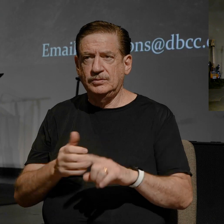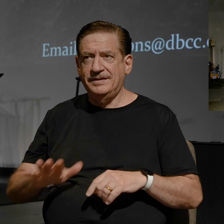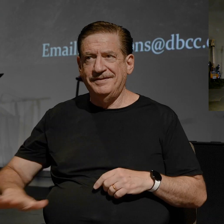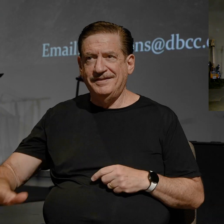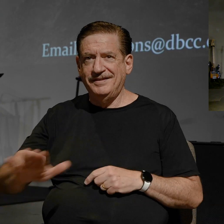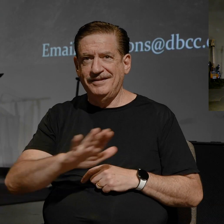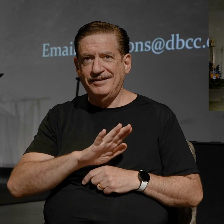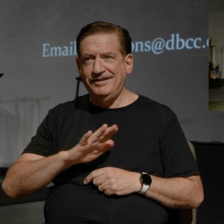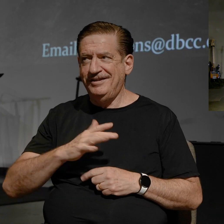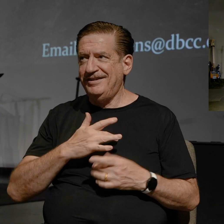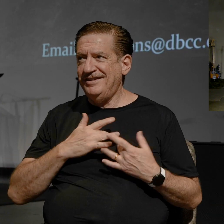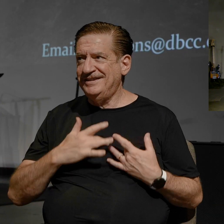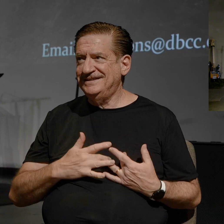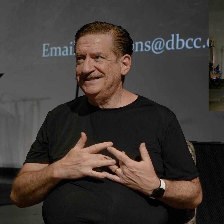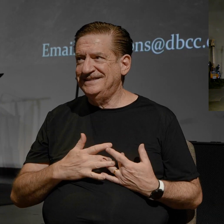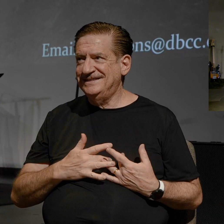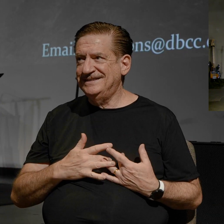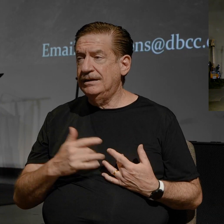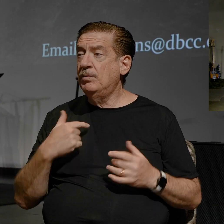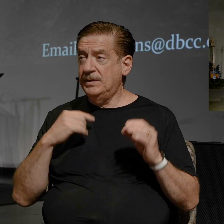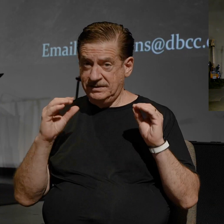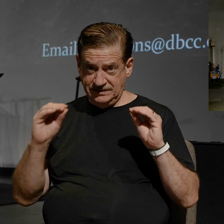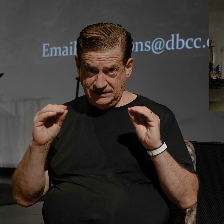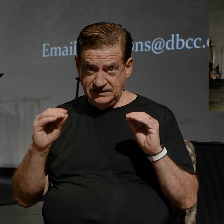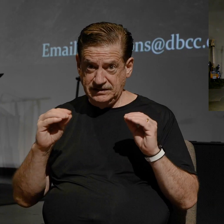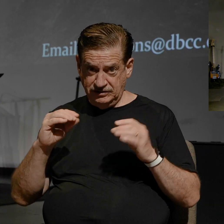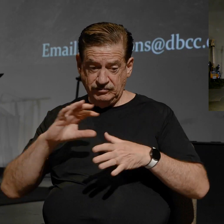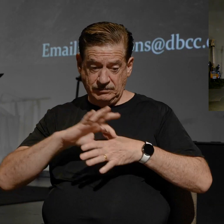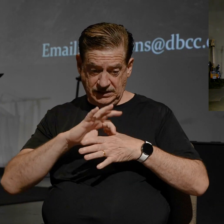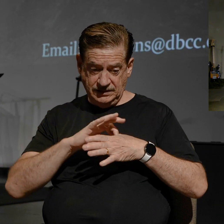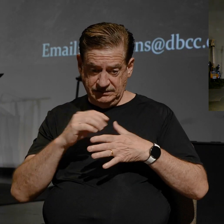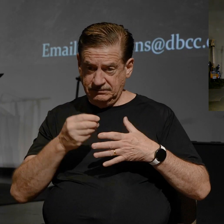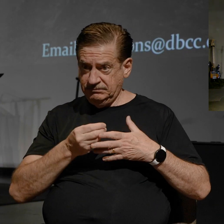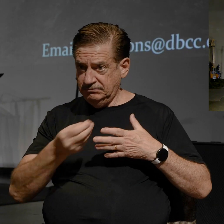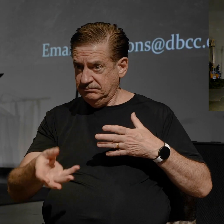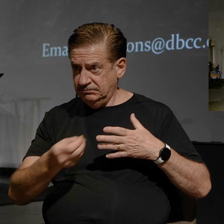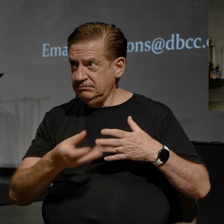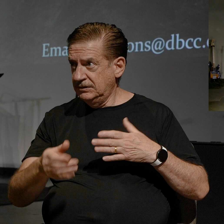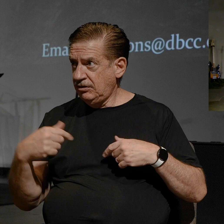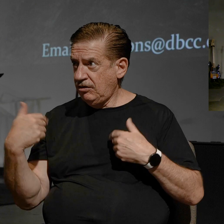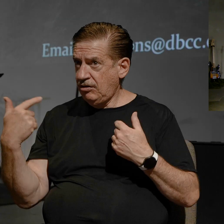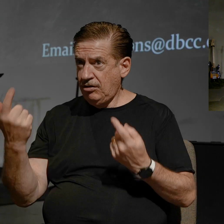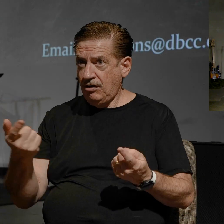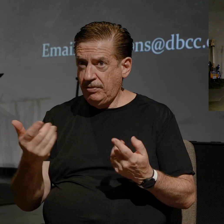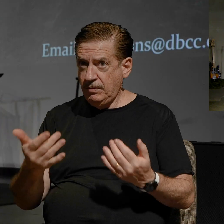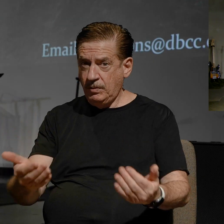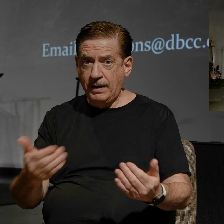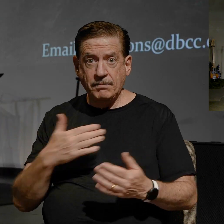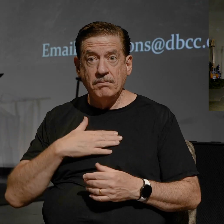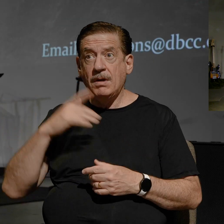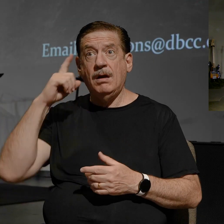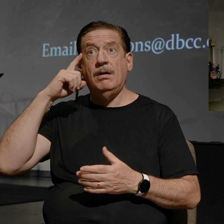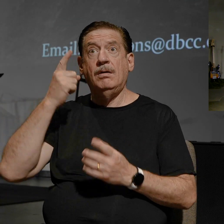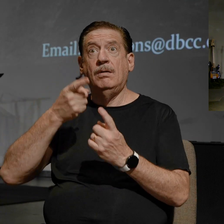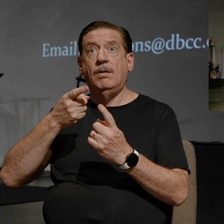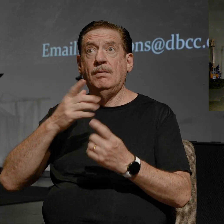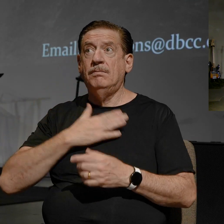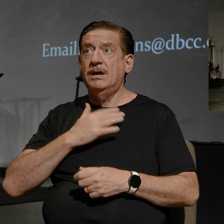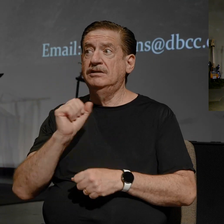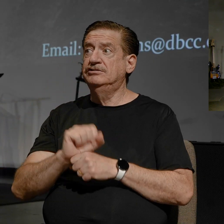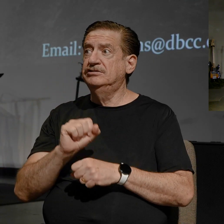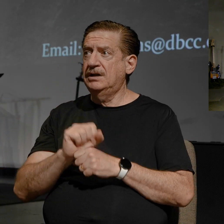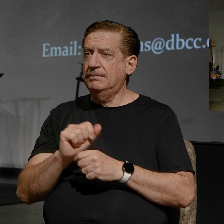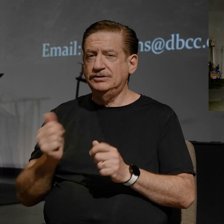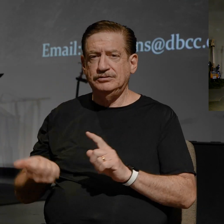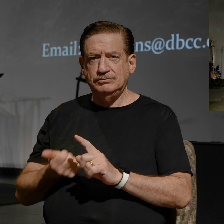hearts. We'll teach them the content along the way, but my goal and my job is to pursue